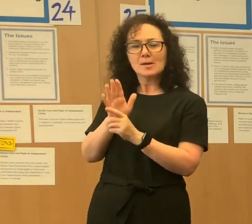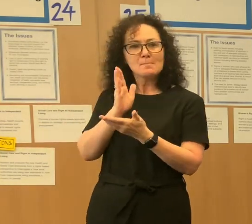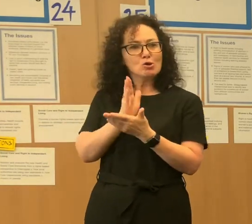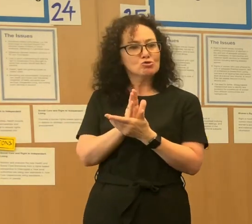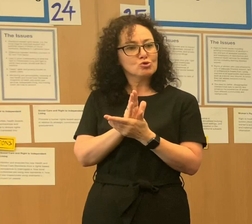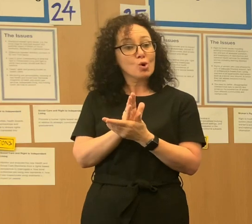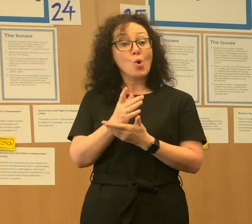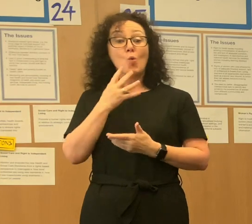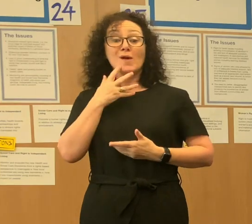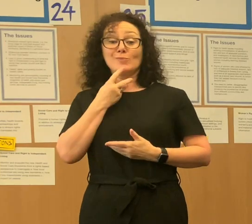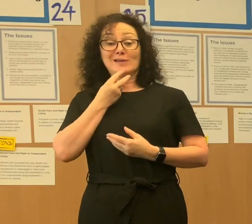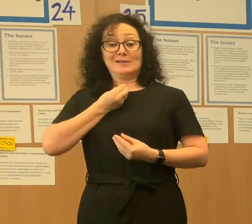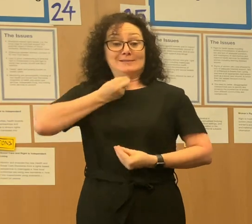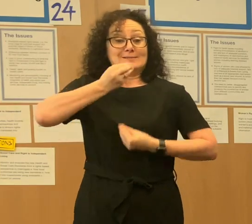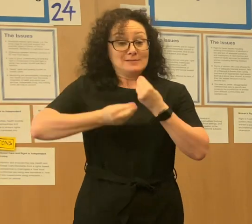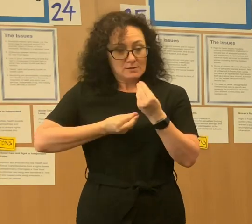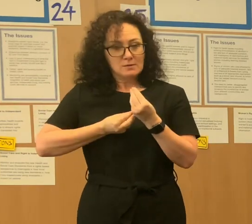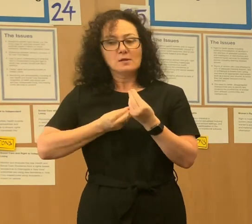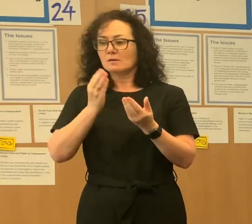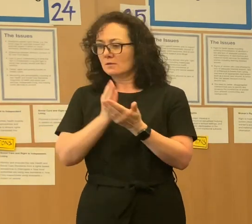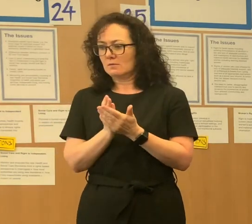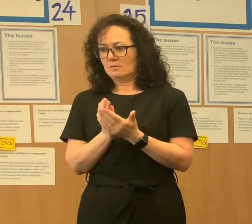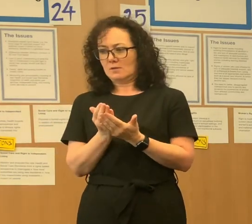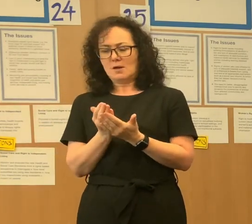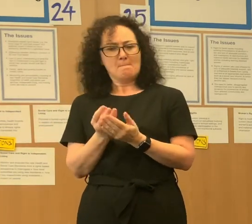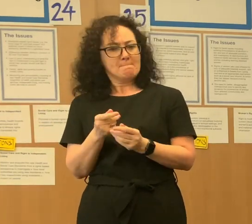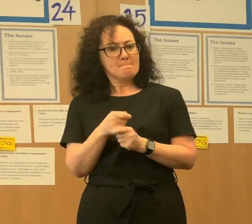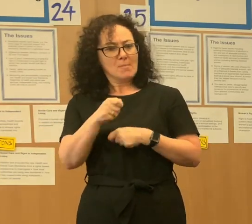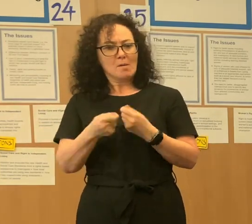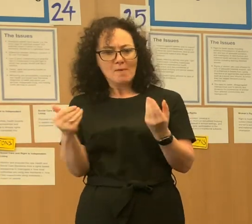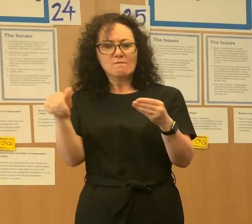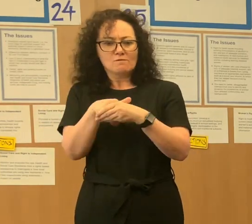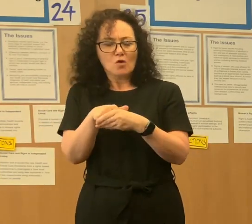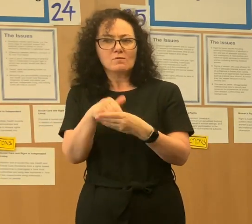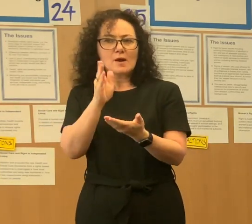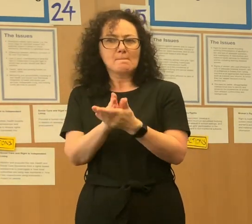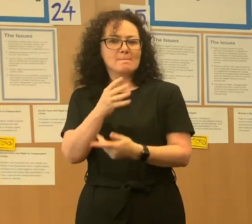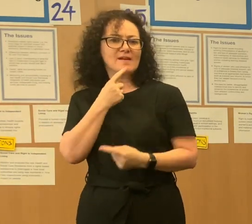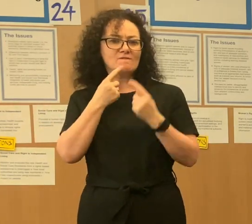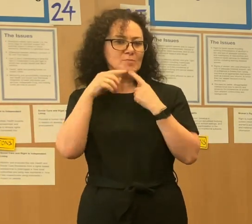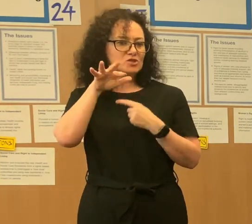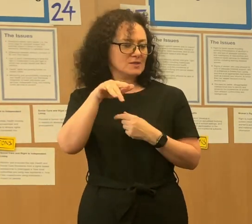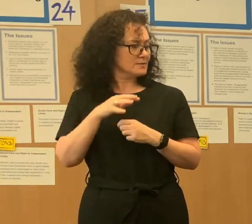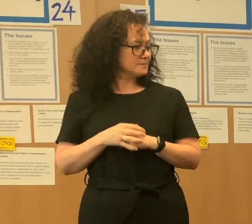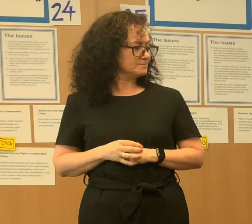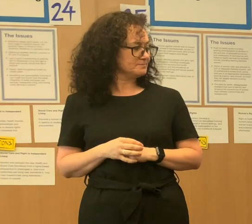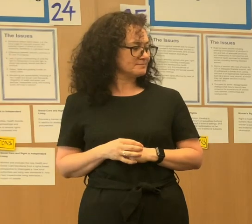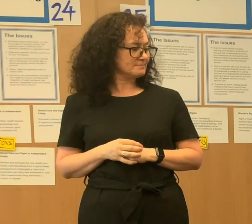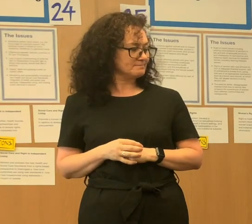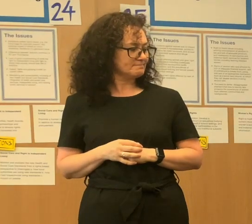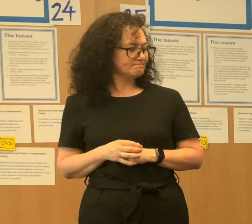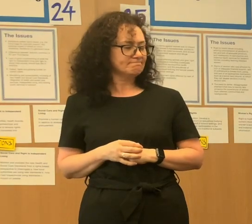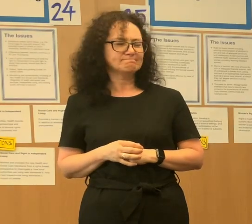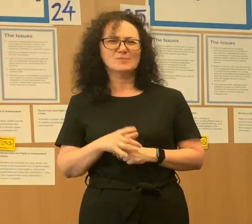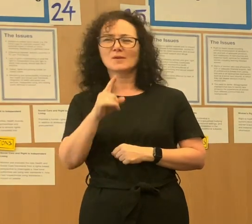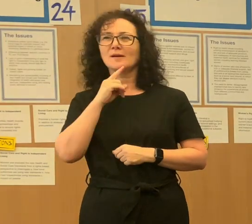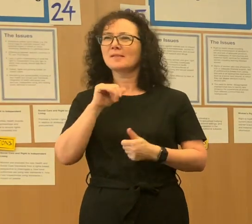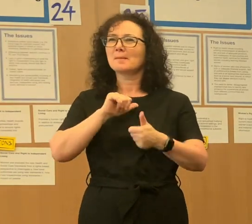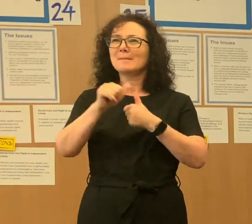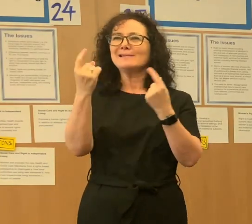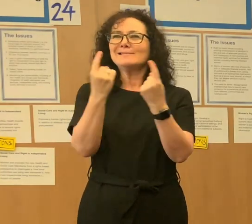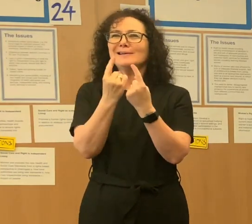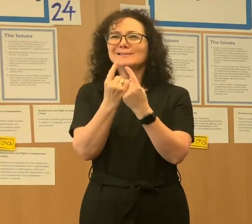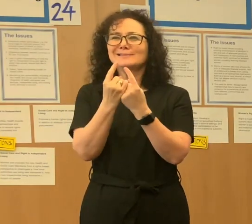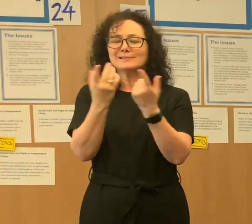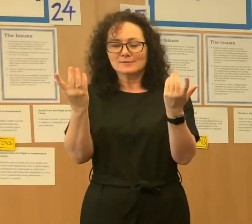input to the conversation relevant and meaningful. Many highlights in SNAP 1, and they